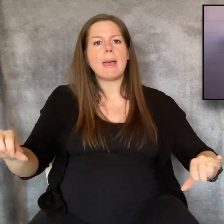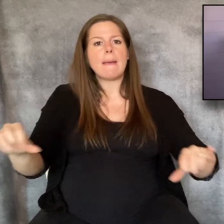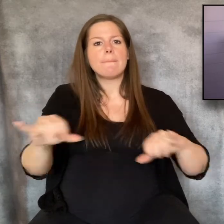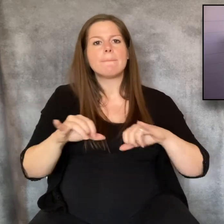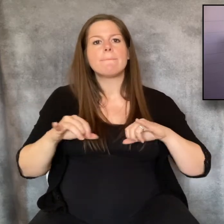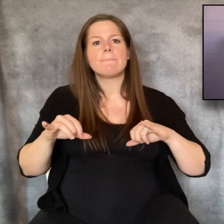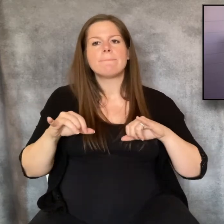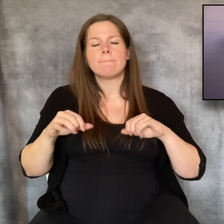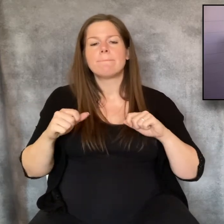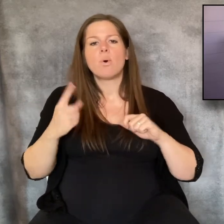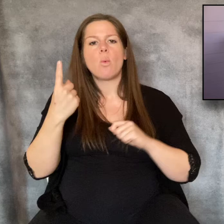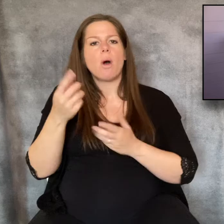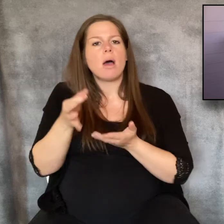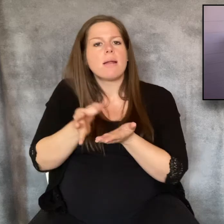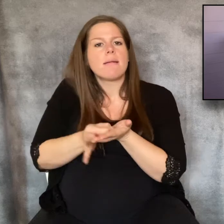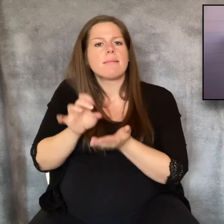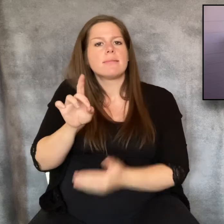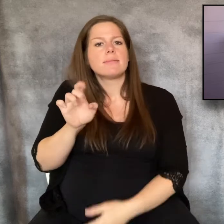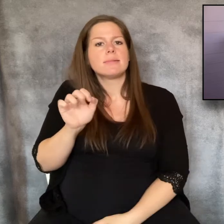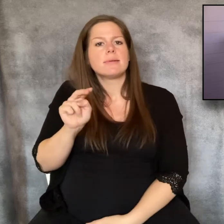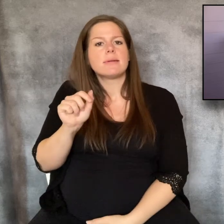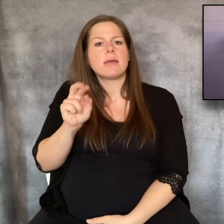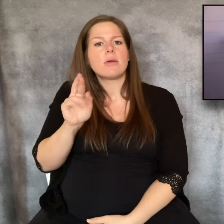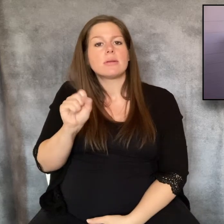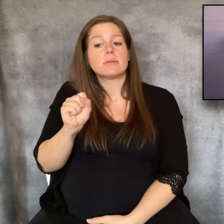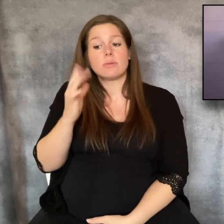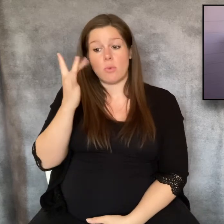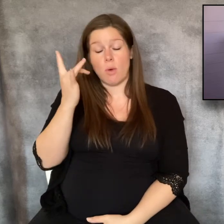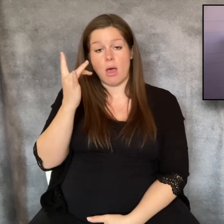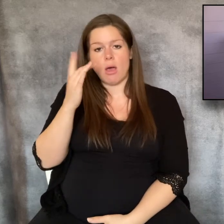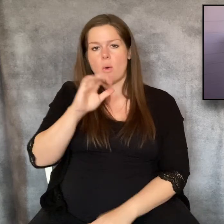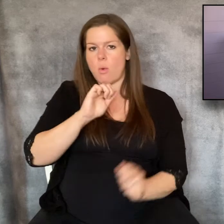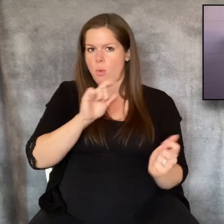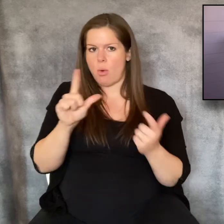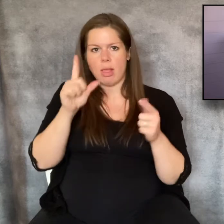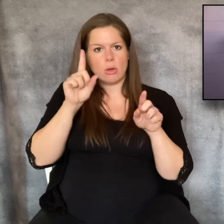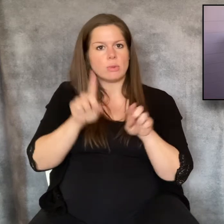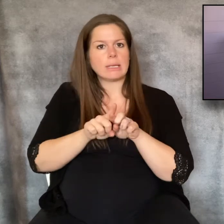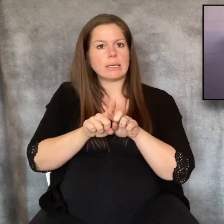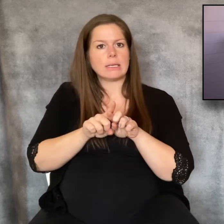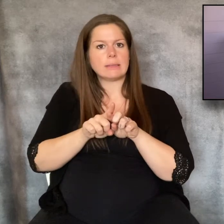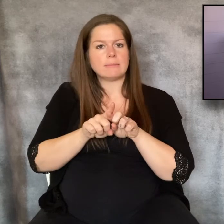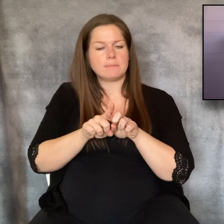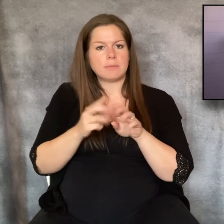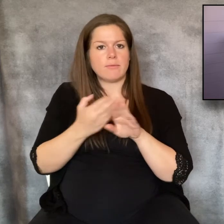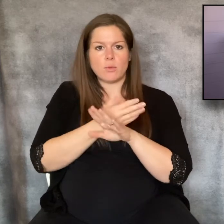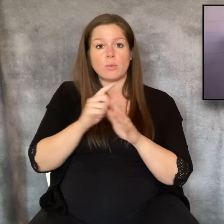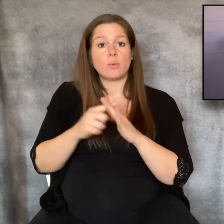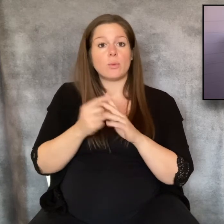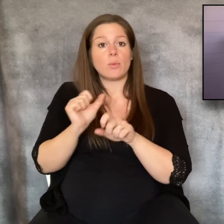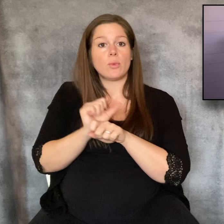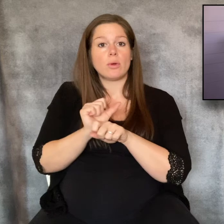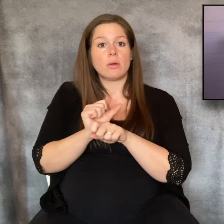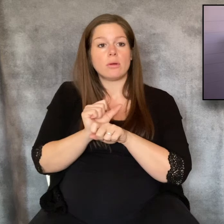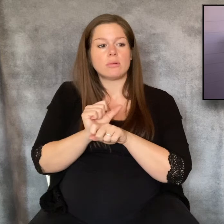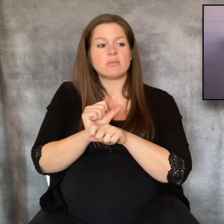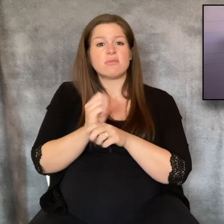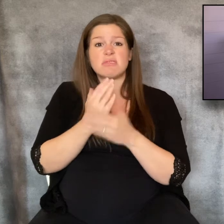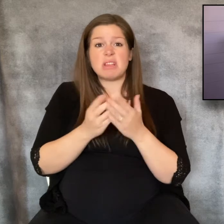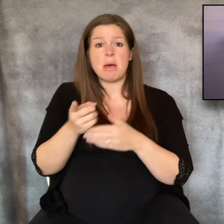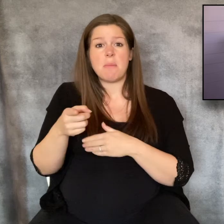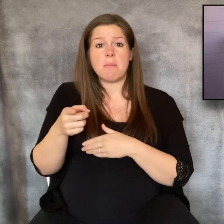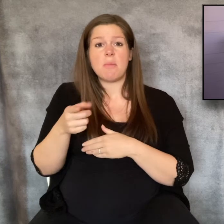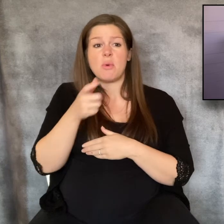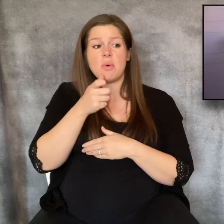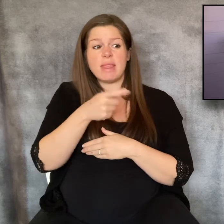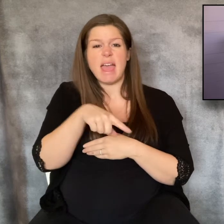of them also received a denarius, because that was the agreed upon payment. And on receiving it, they grumbled at the